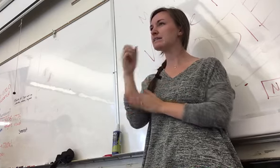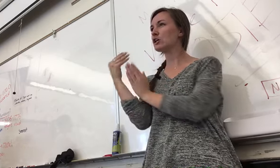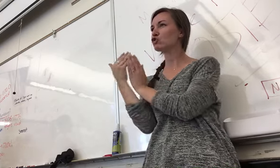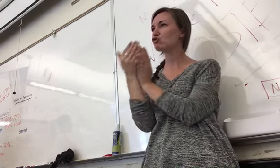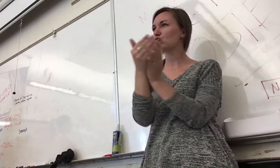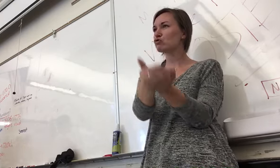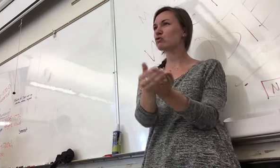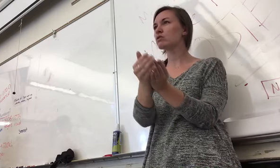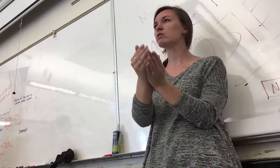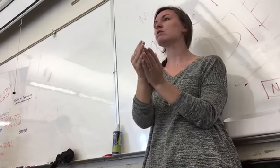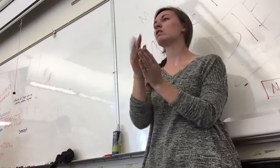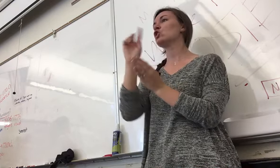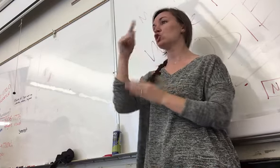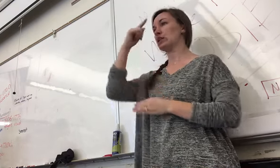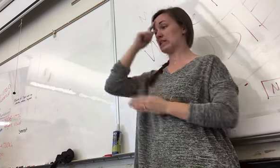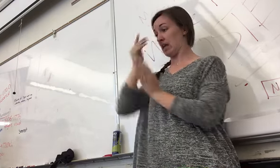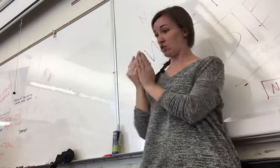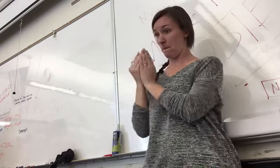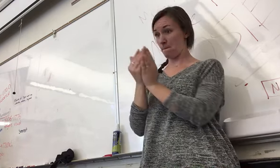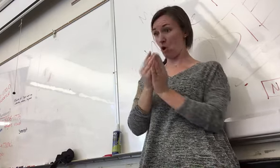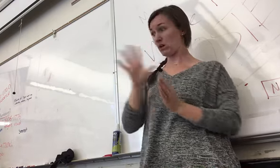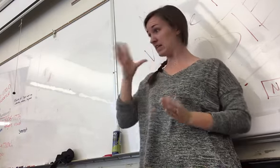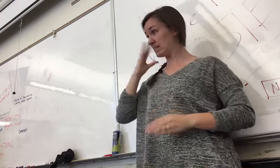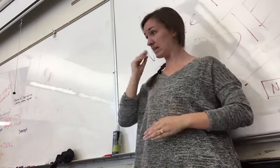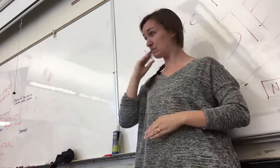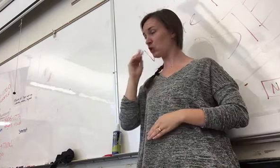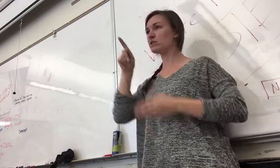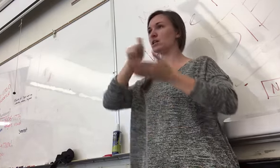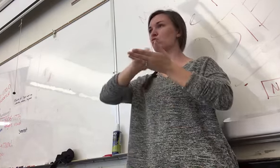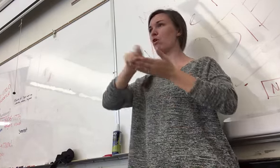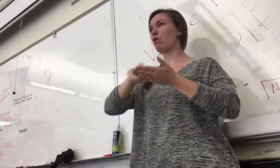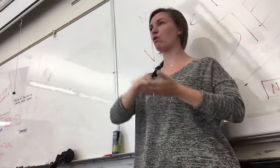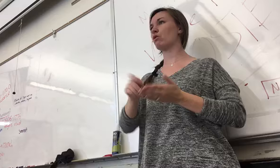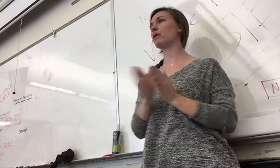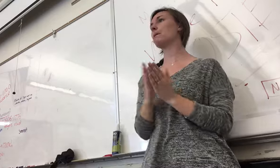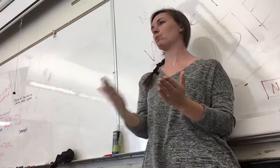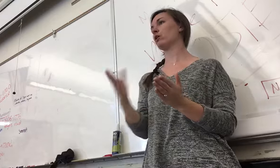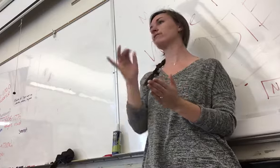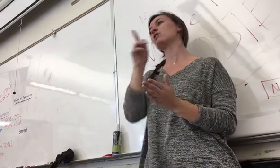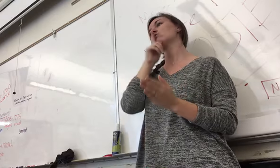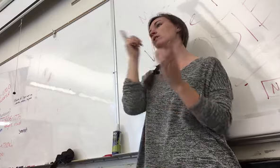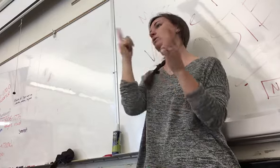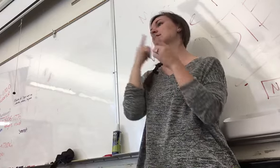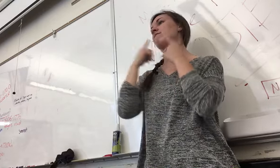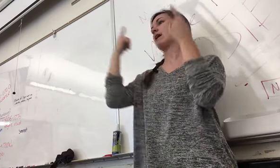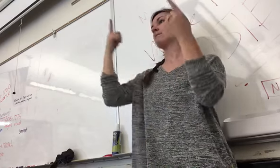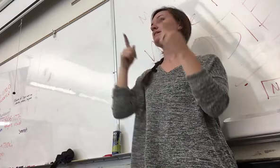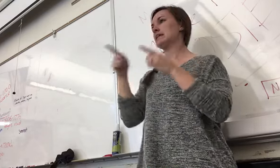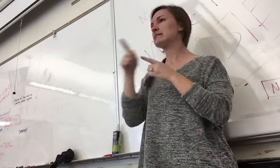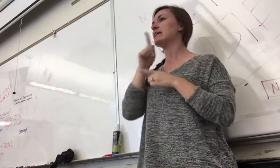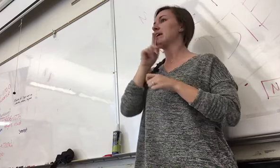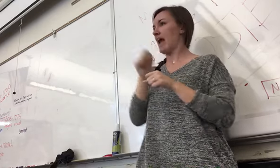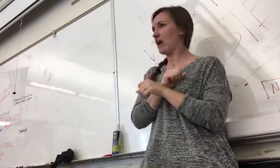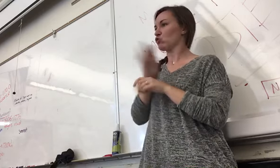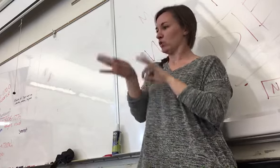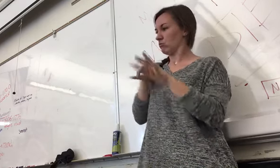Just think boat thing with him, and you'll be just fine, because that's really what he's known for, is describing the Middle Passage.